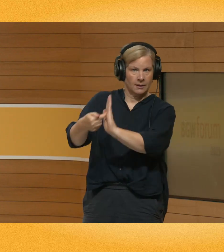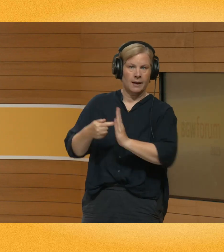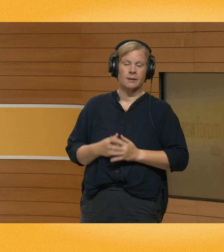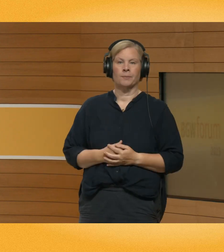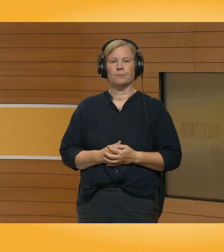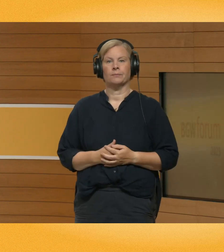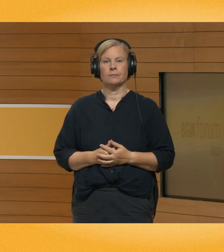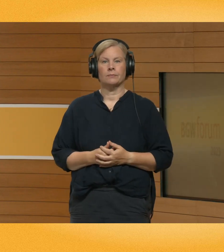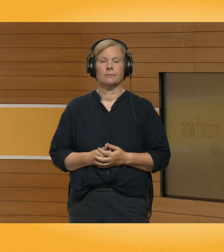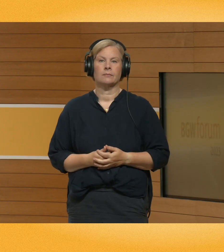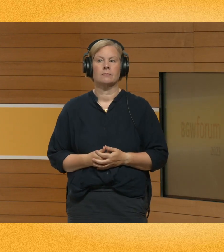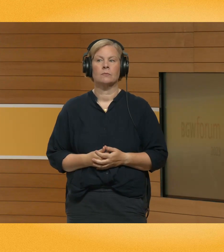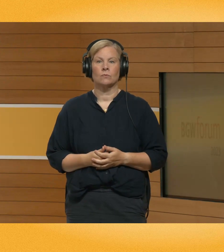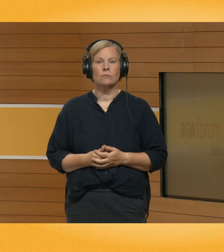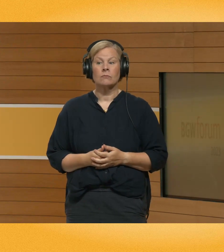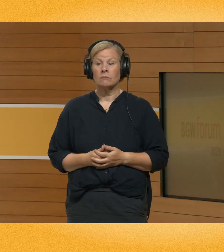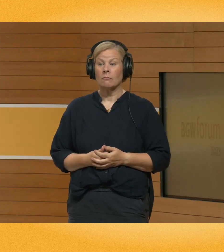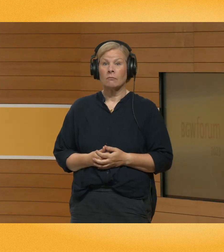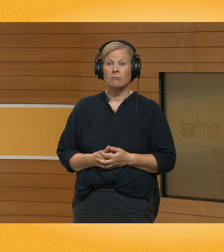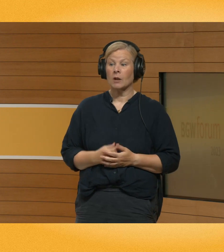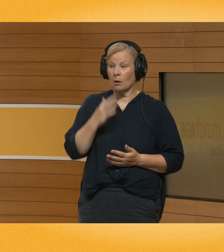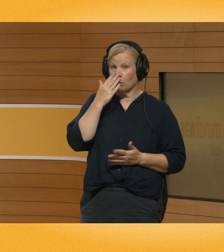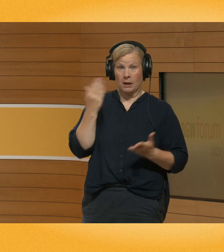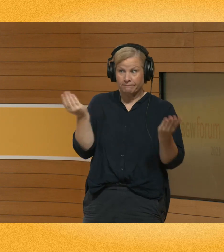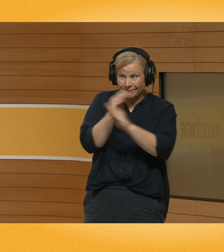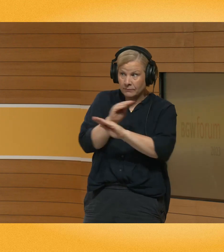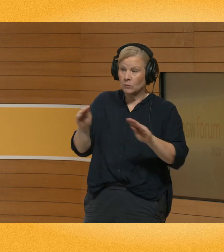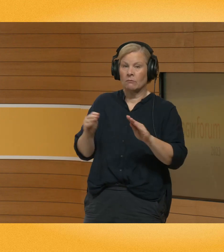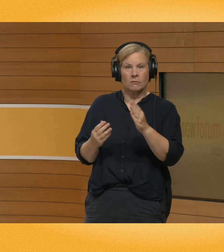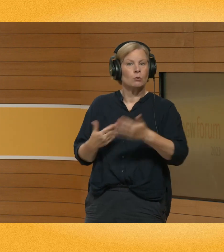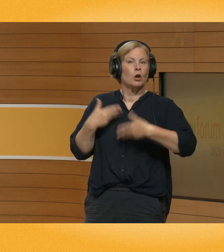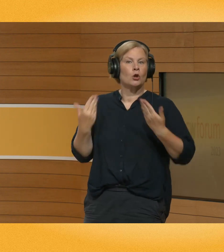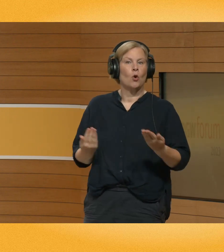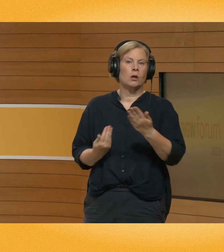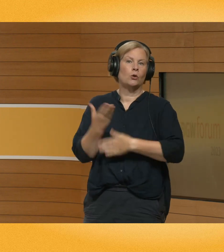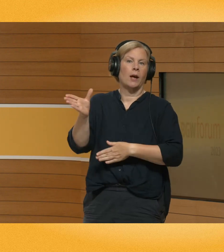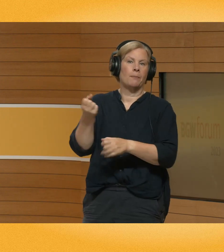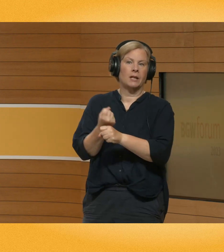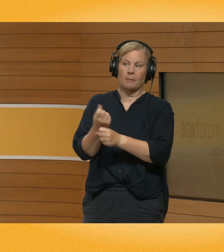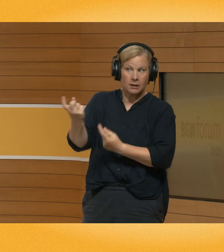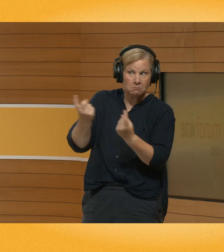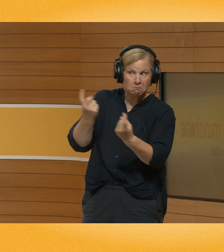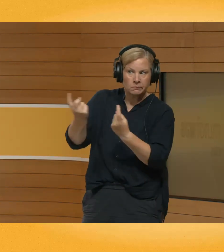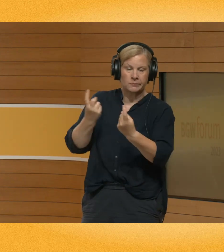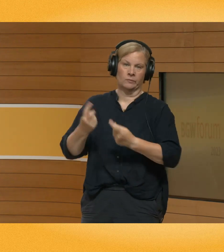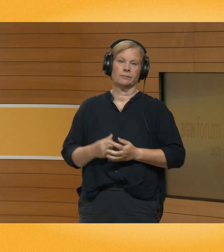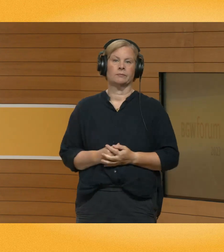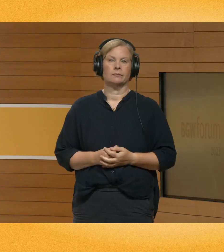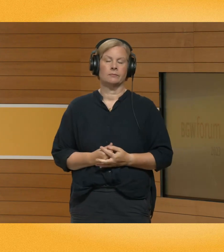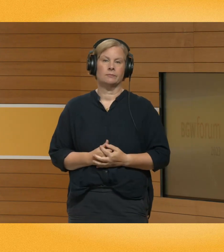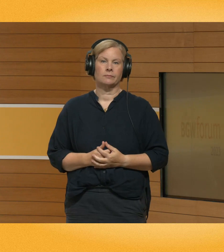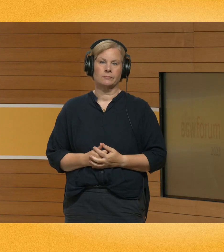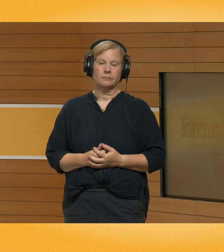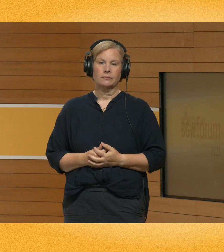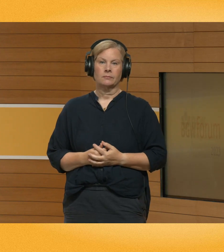we do it. We do it too, and we also had applicants for nursing who said during their